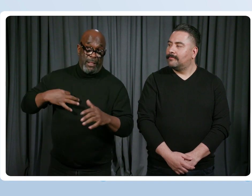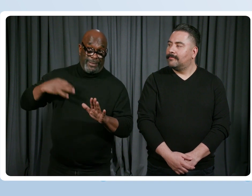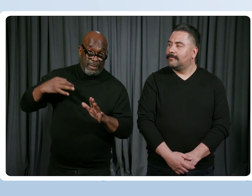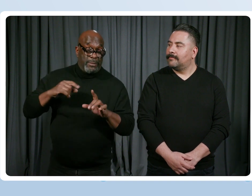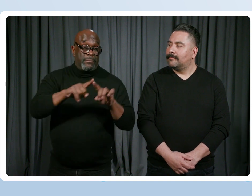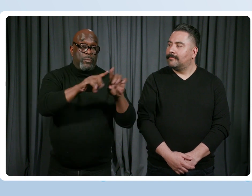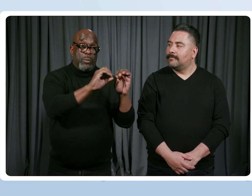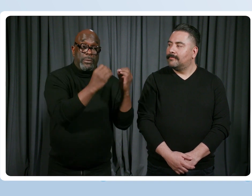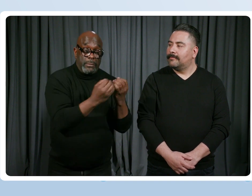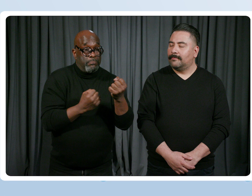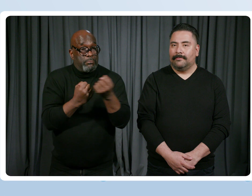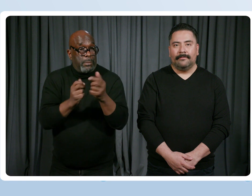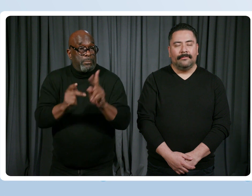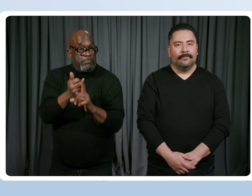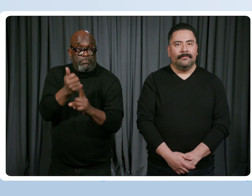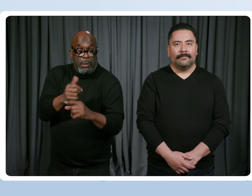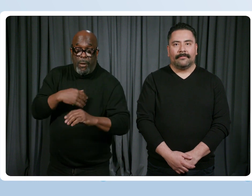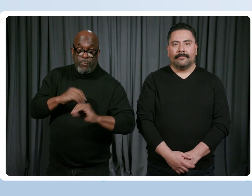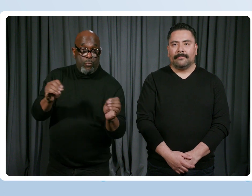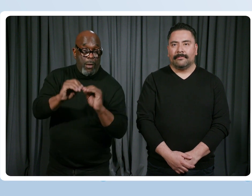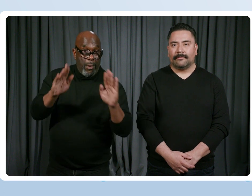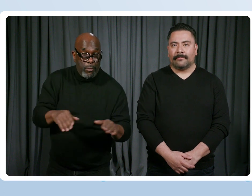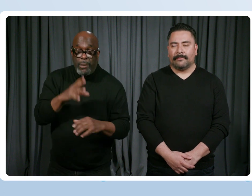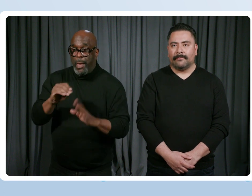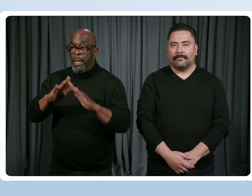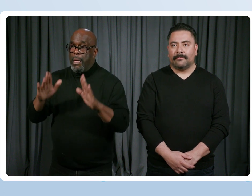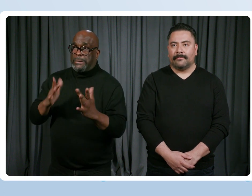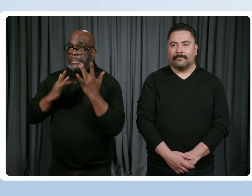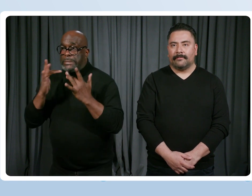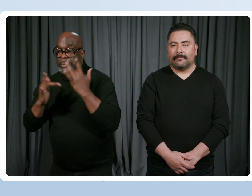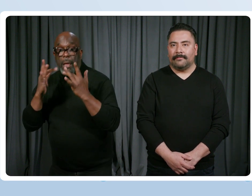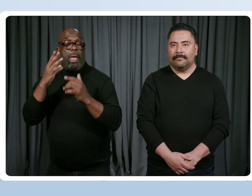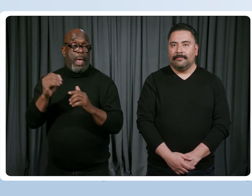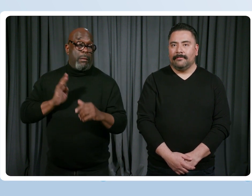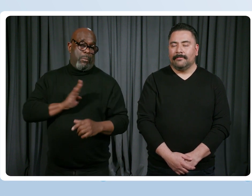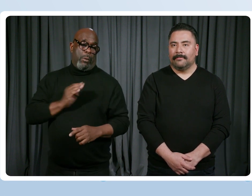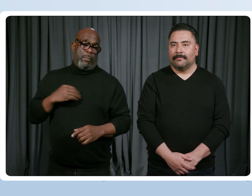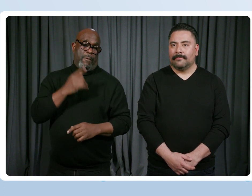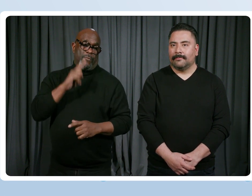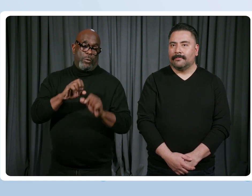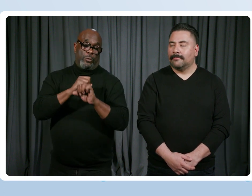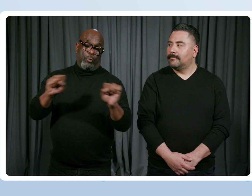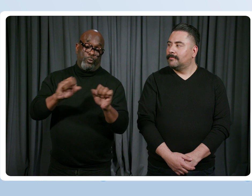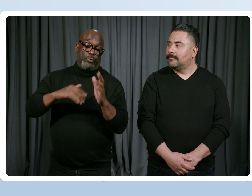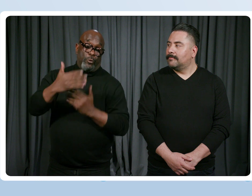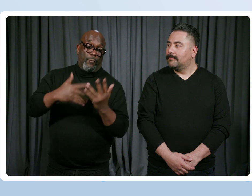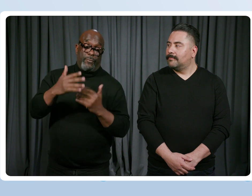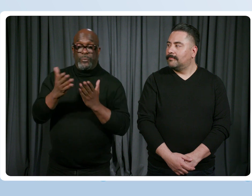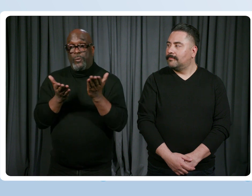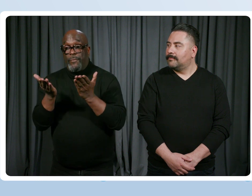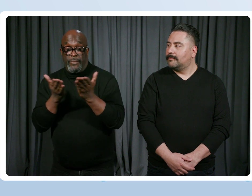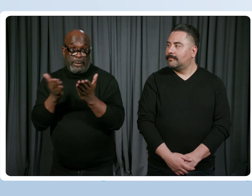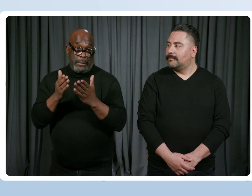with organizations supporting people who are unhoused and housing insecure, and is a board member for a social service organization